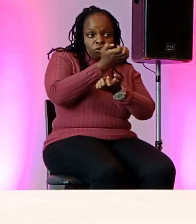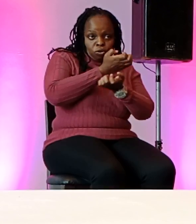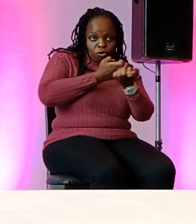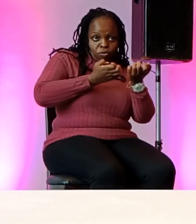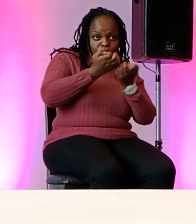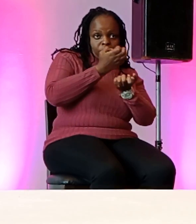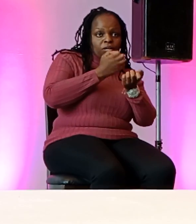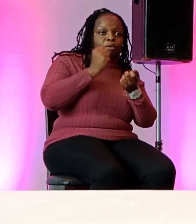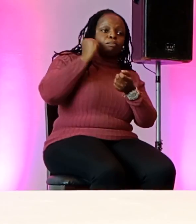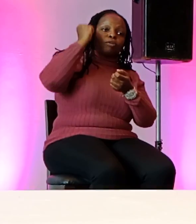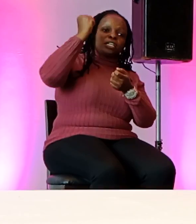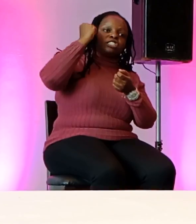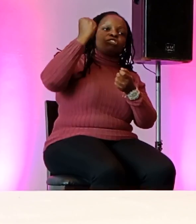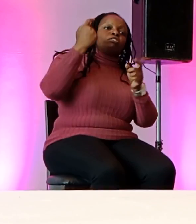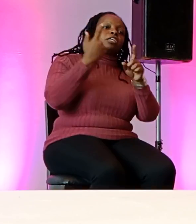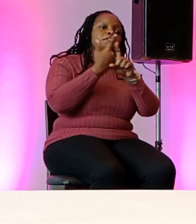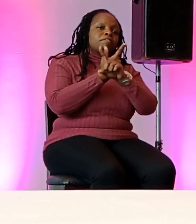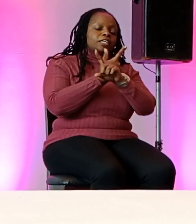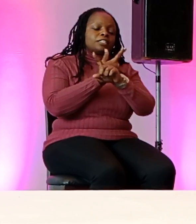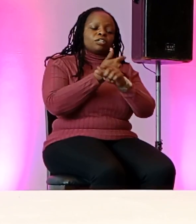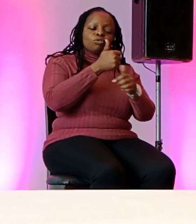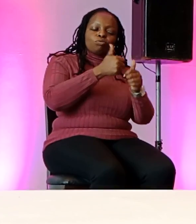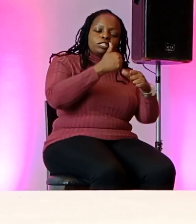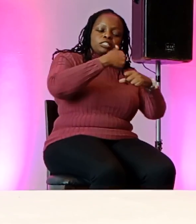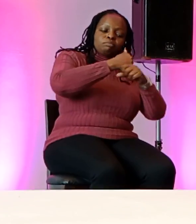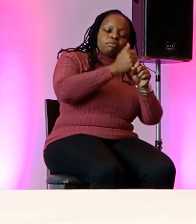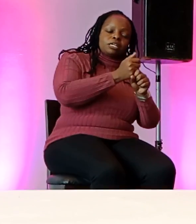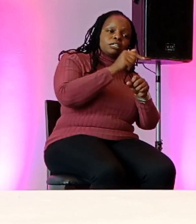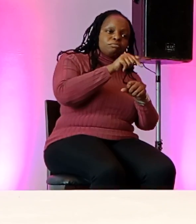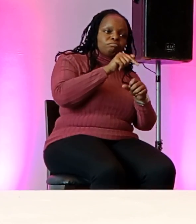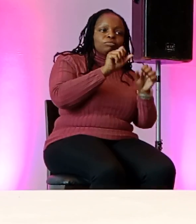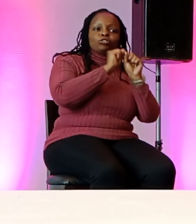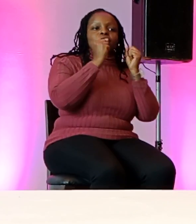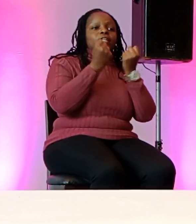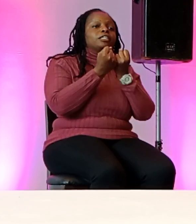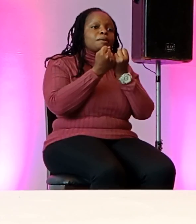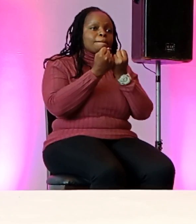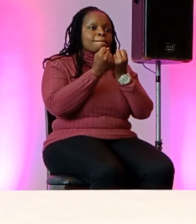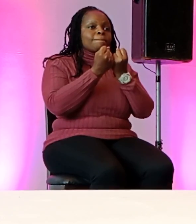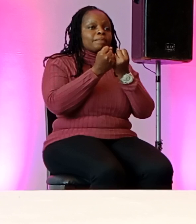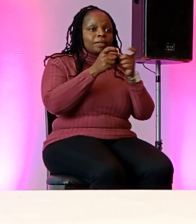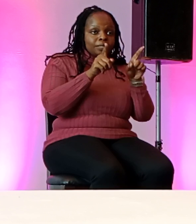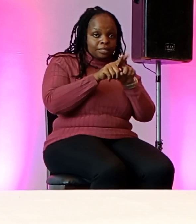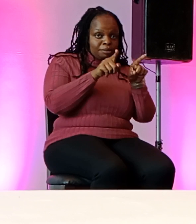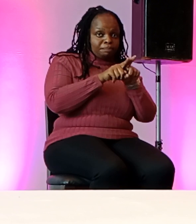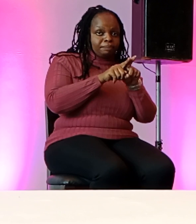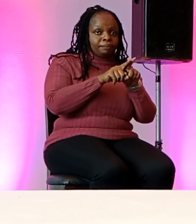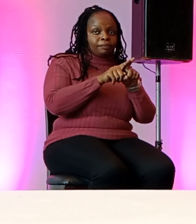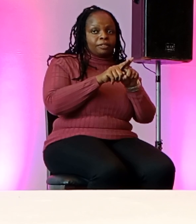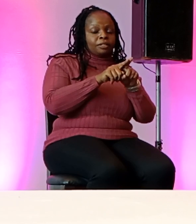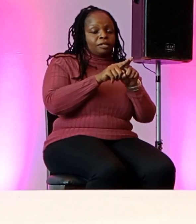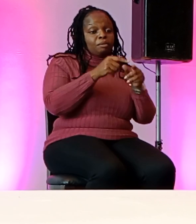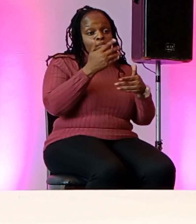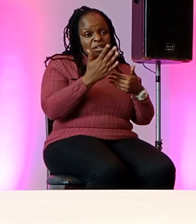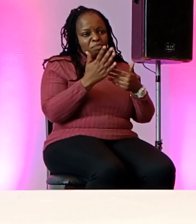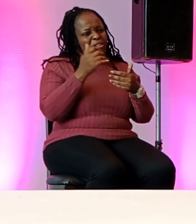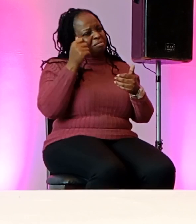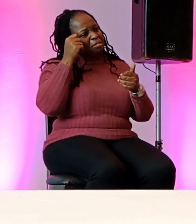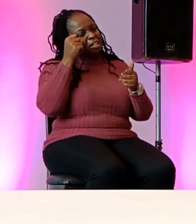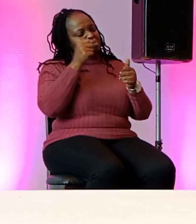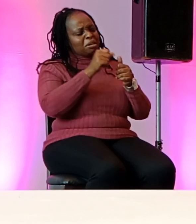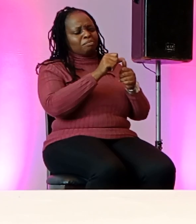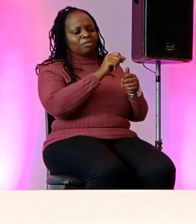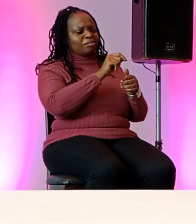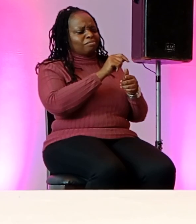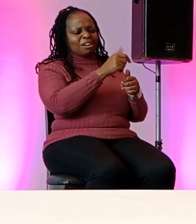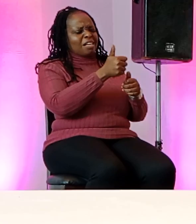political impact, the impact we have made in this society. Let me say this, we merely not remember them.